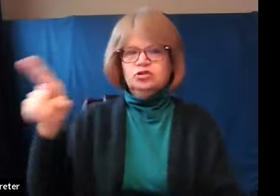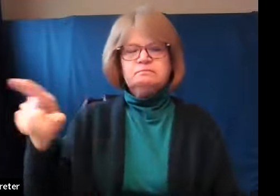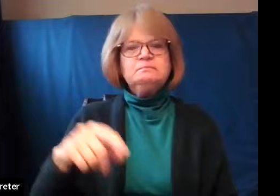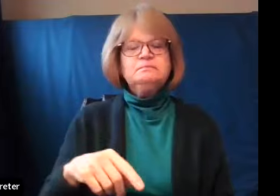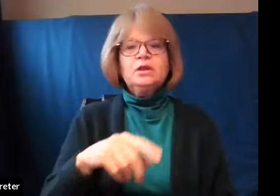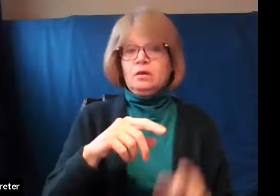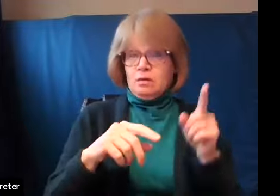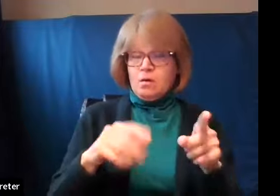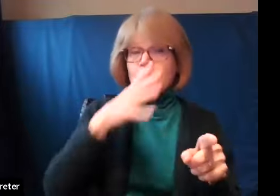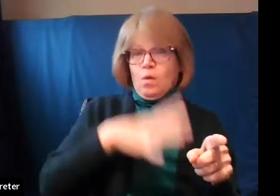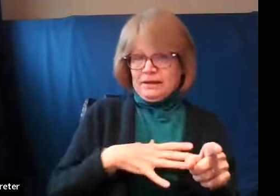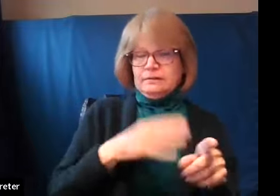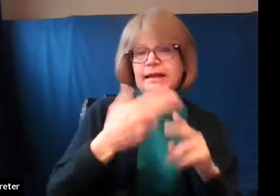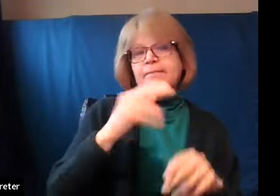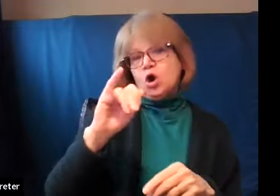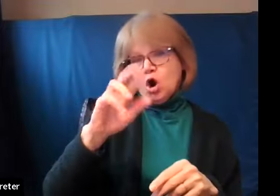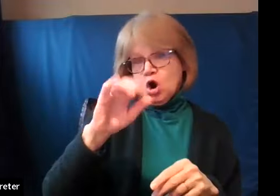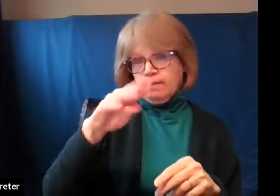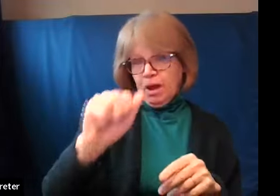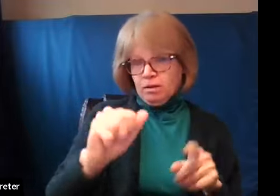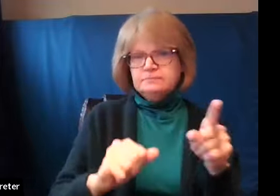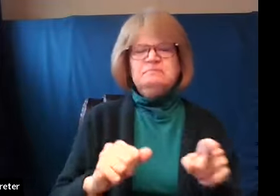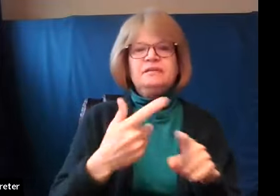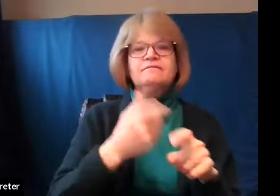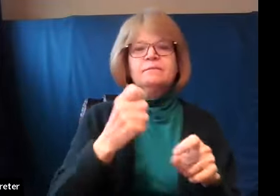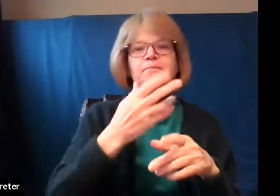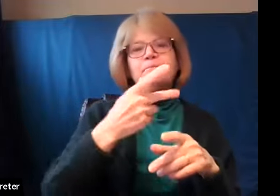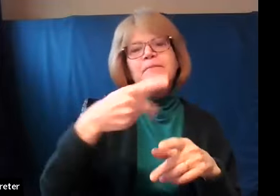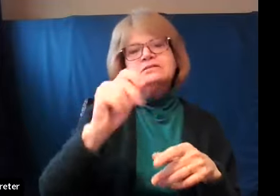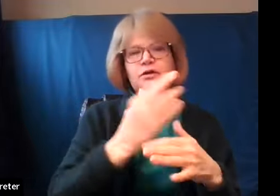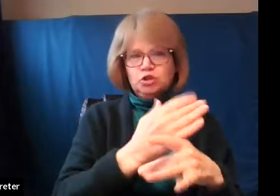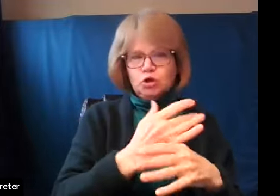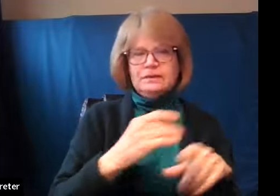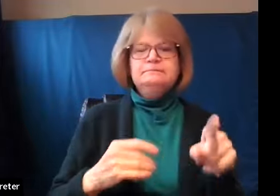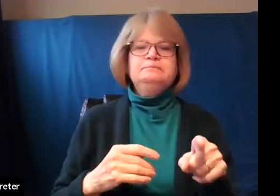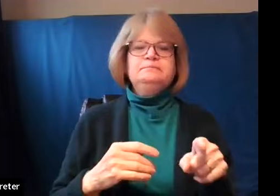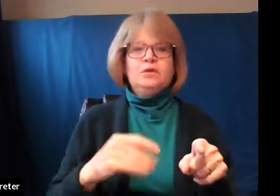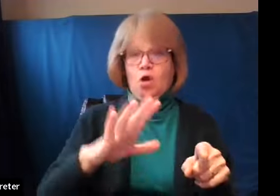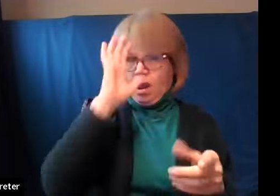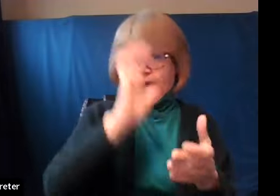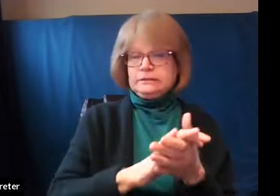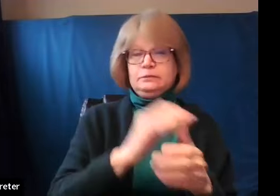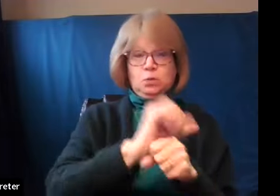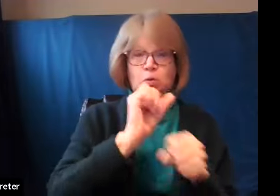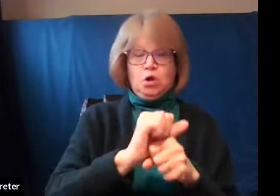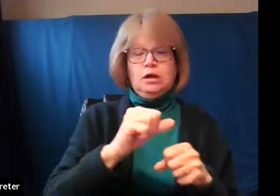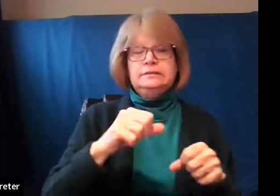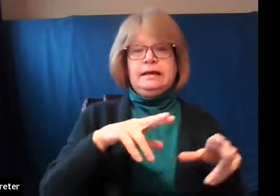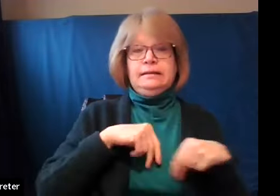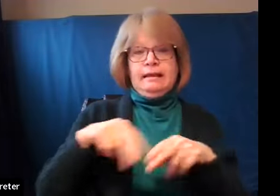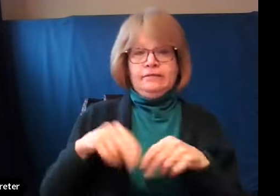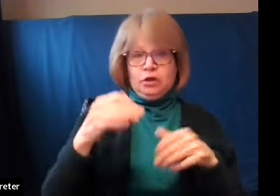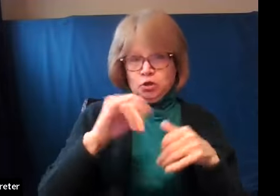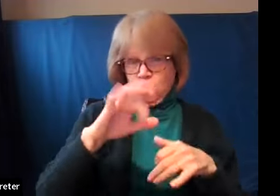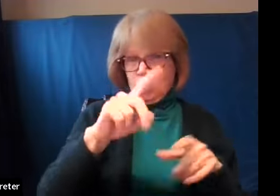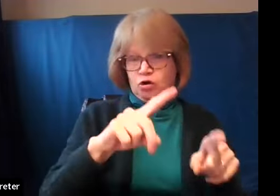displaced Pennsylvania German. When her husband accepted an engineering position at the Philadelphia Navy Yard during its post-war heyday, the couple moved